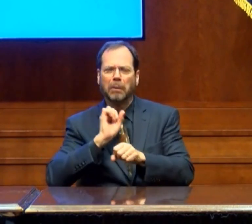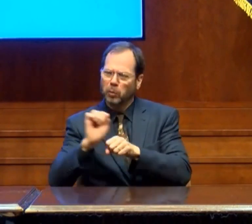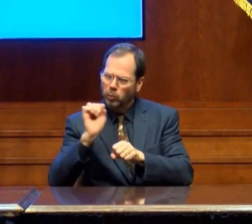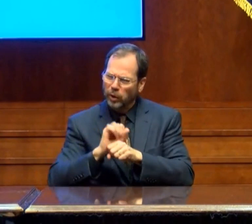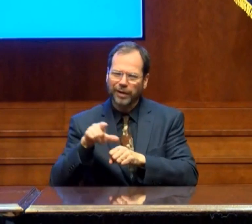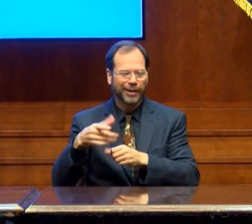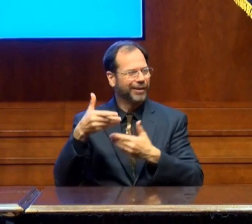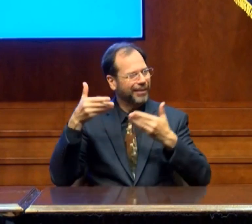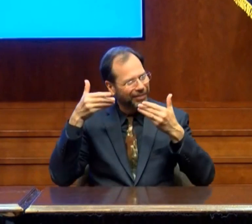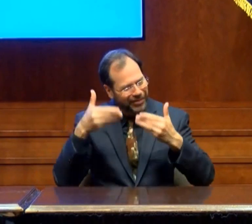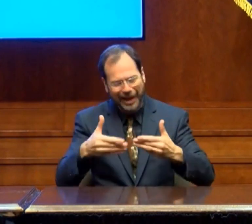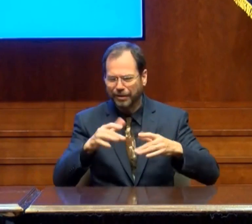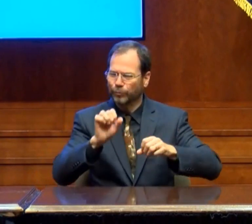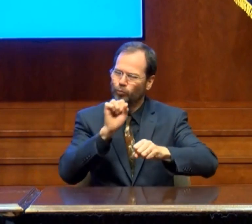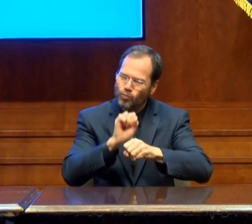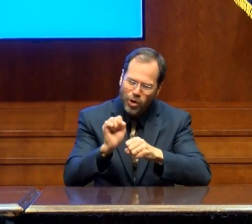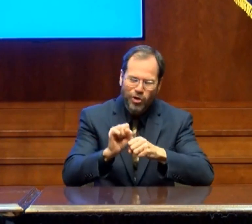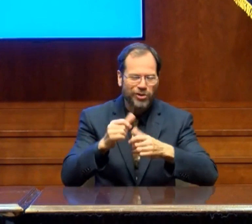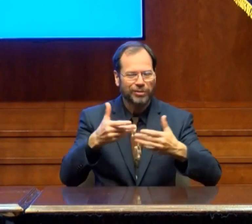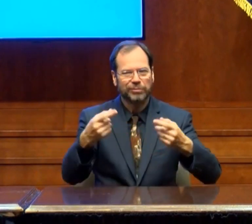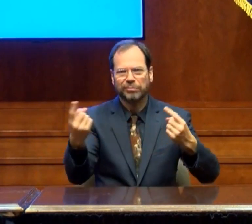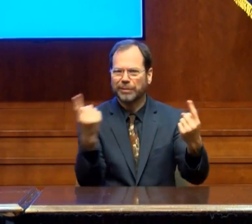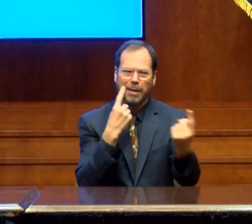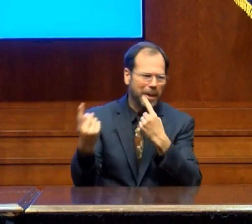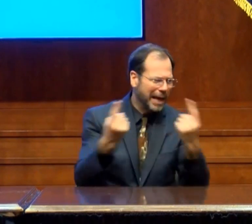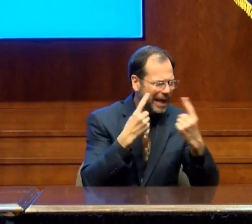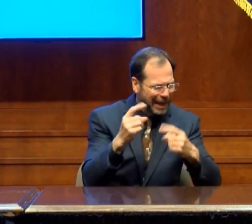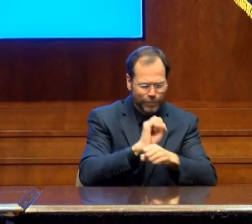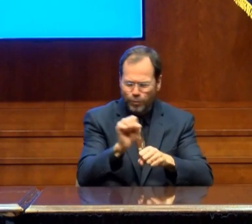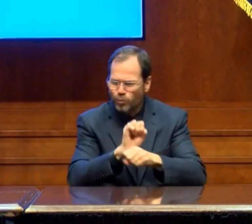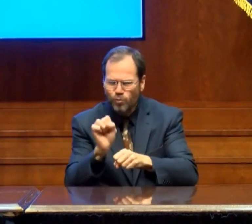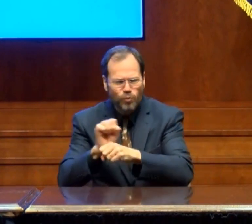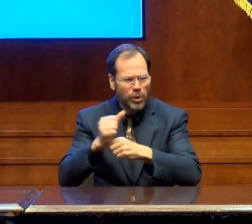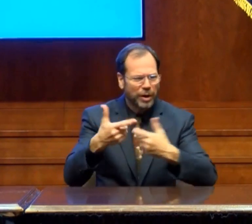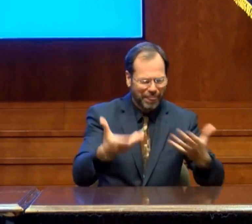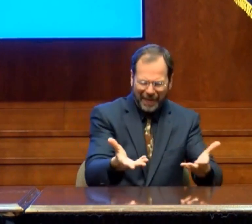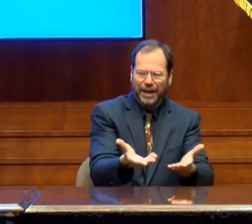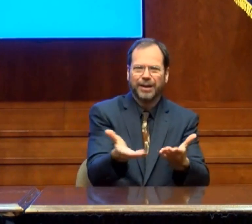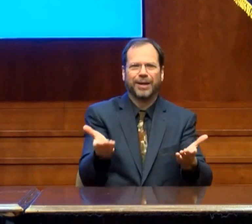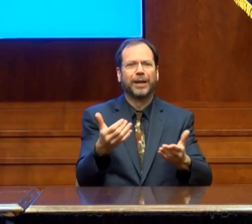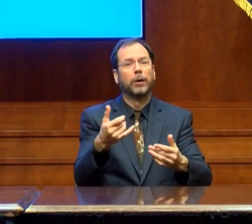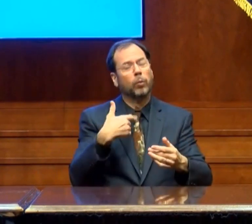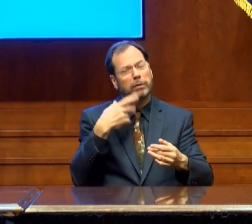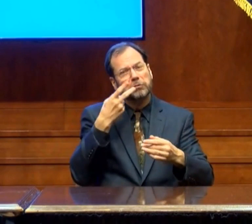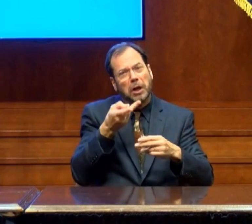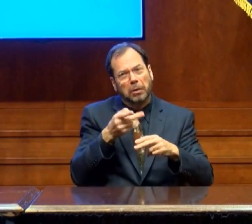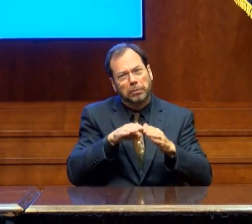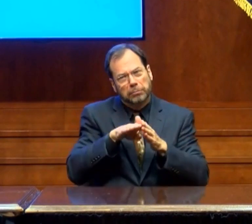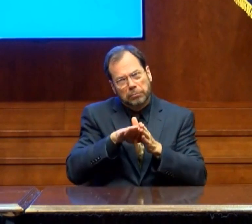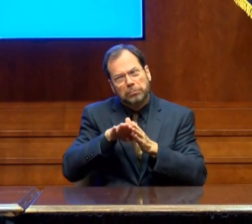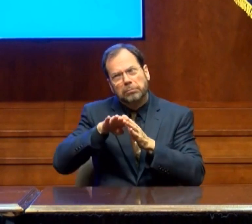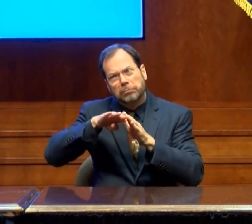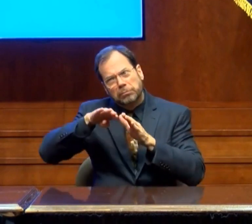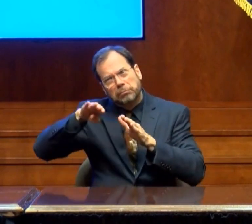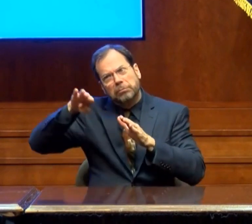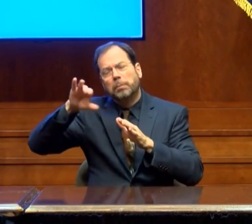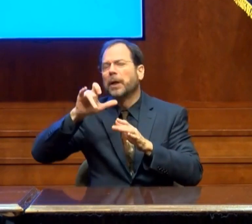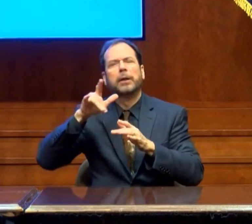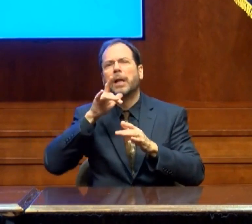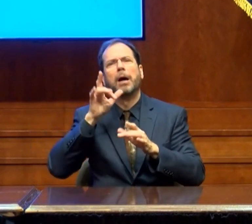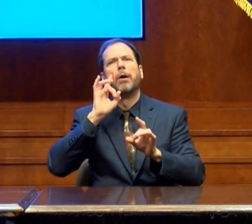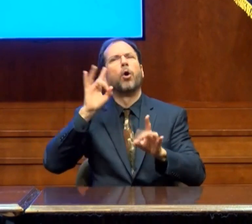available. They're at the front lines seeing patients as they come in. We have seen that steady rise, but not a rise